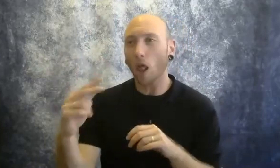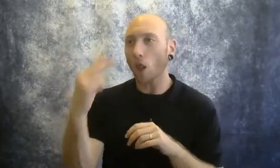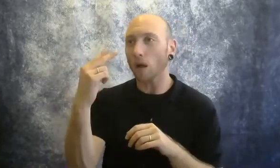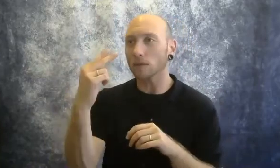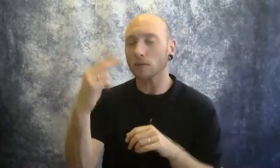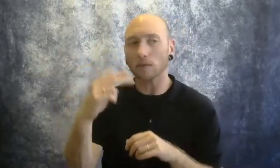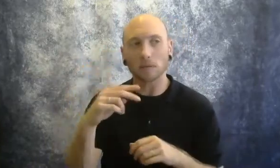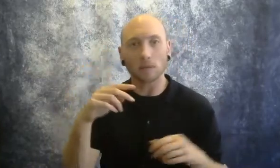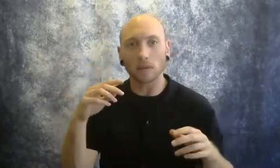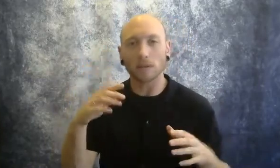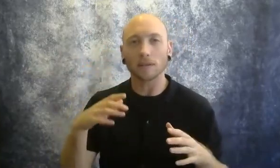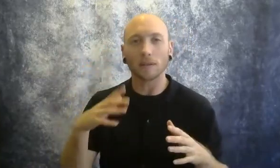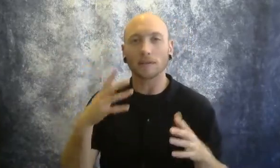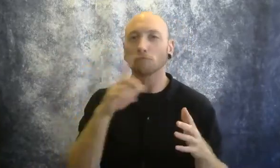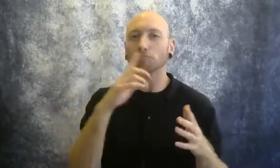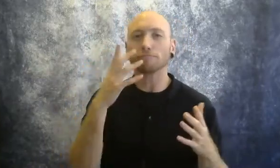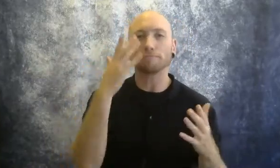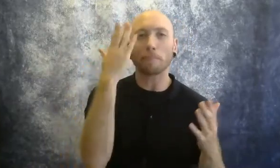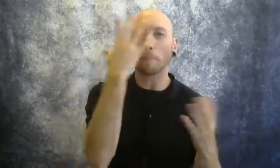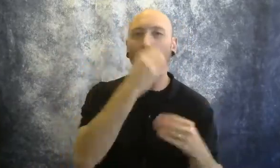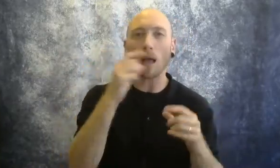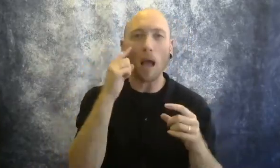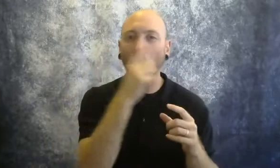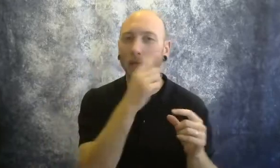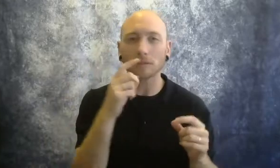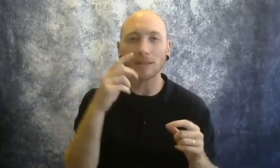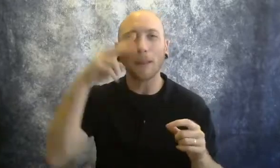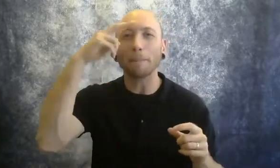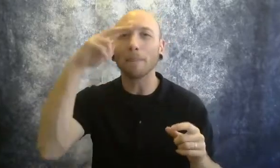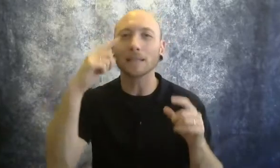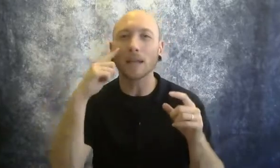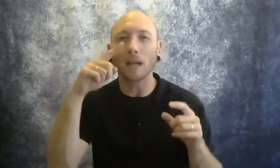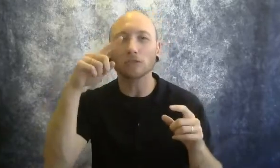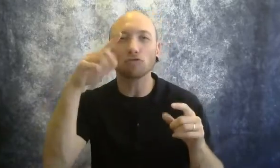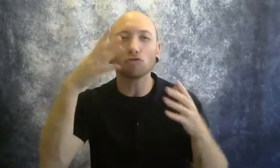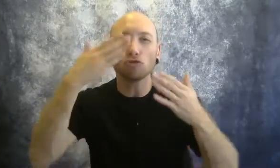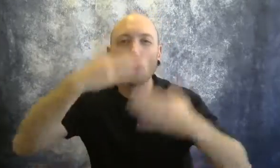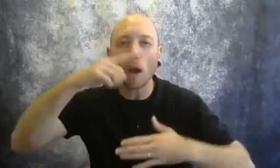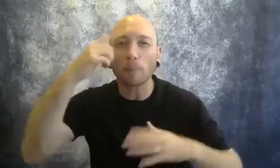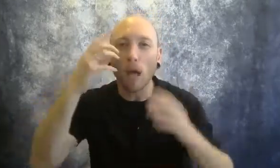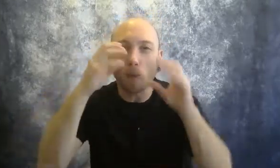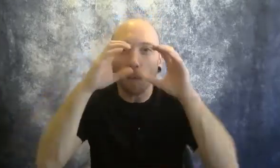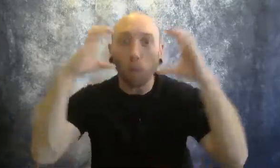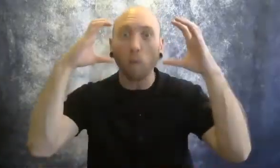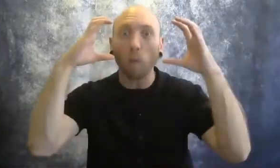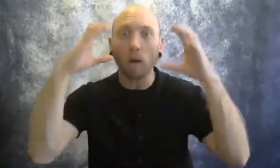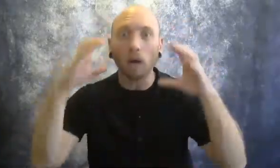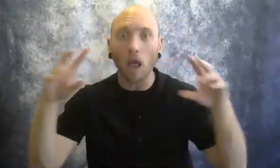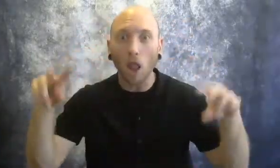morning. He looked at me, big, handsome Mexican guy, great big eyes like Albert Einstein, big black